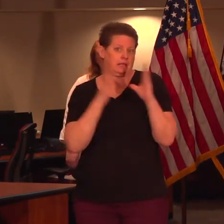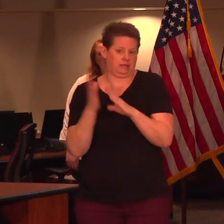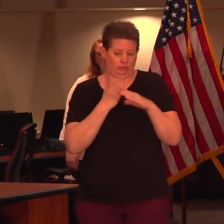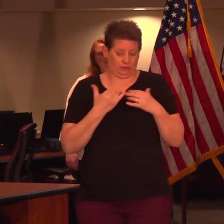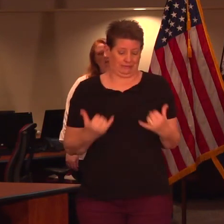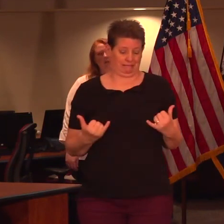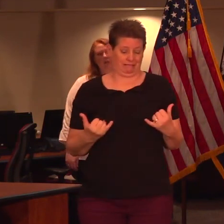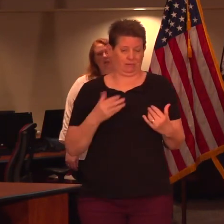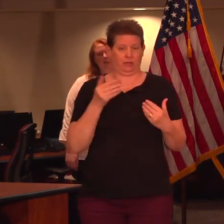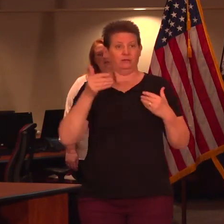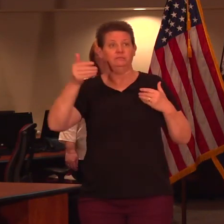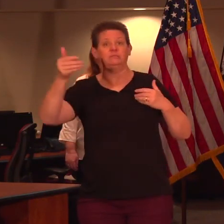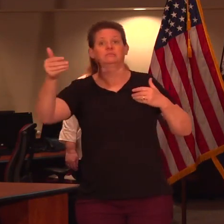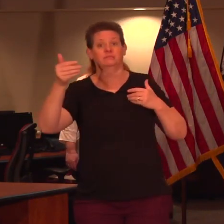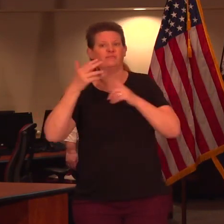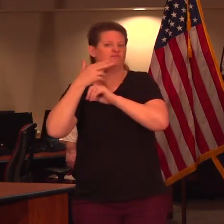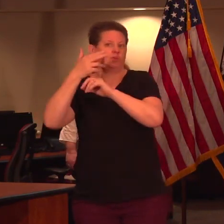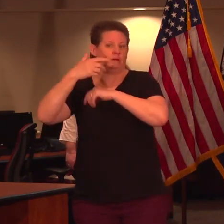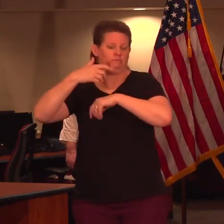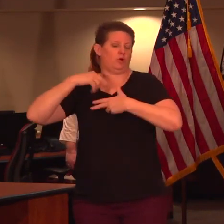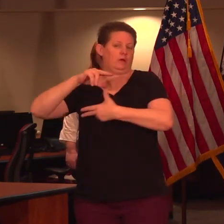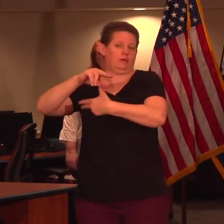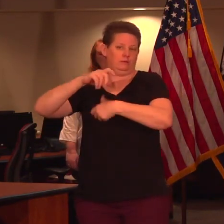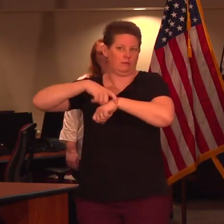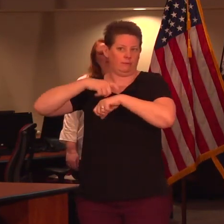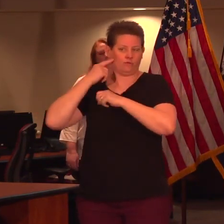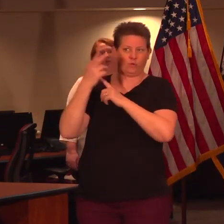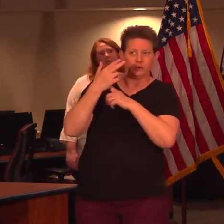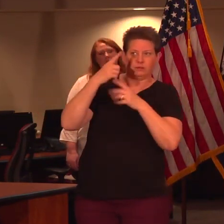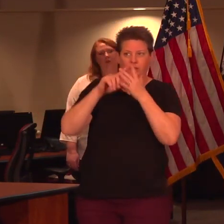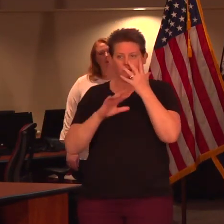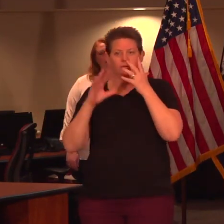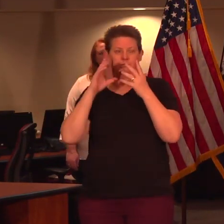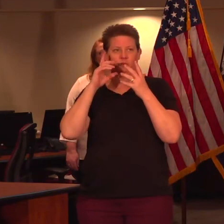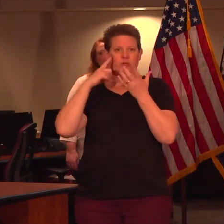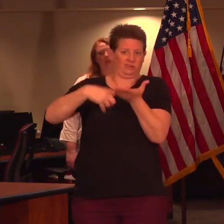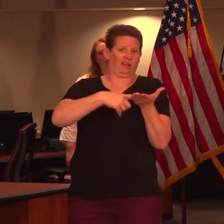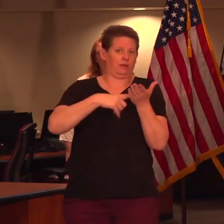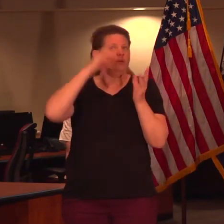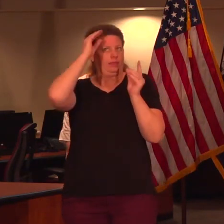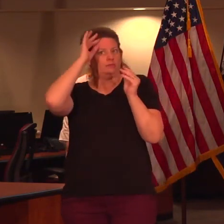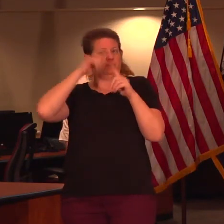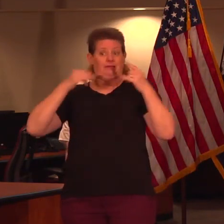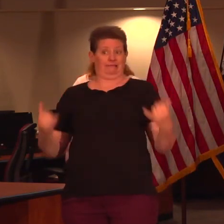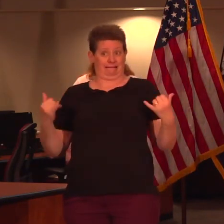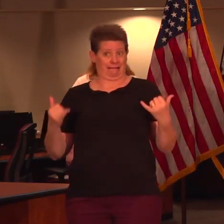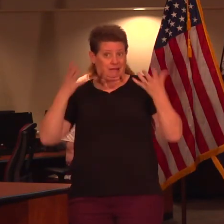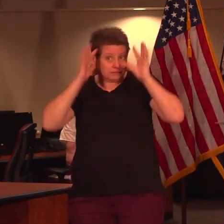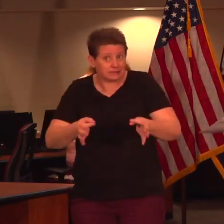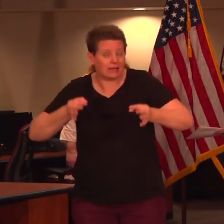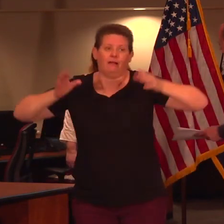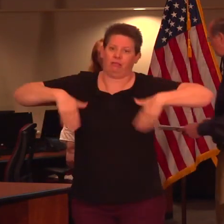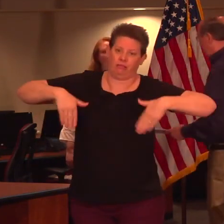and later in hurricane season. But it's on the radar. We just don't have good solutions for it right now.